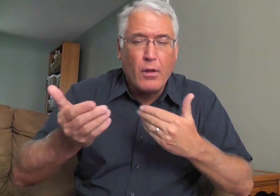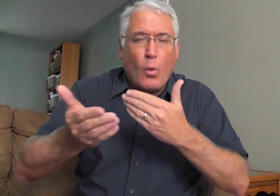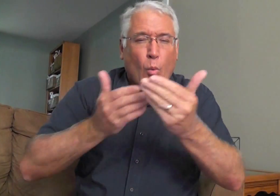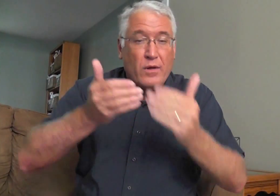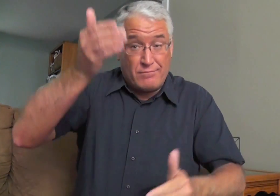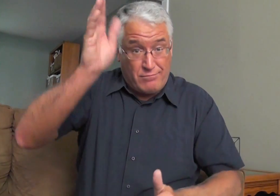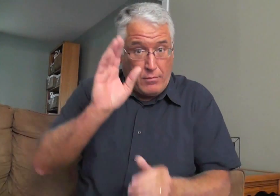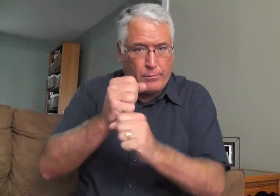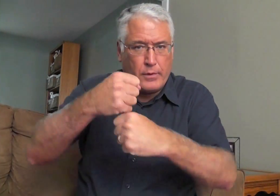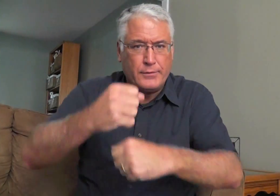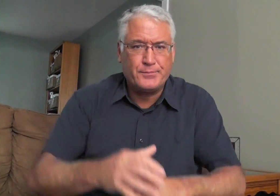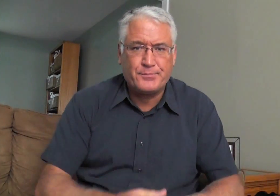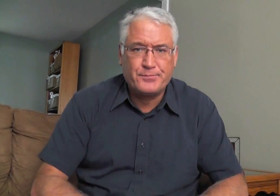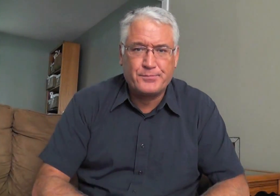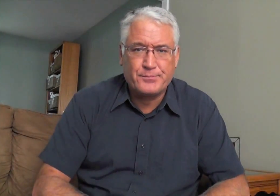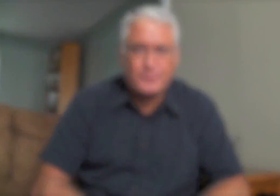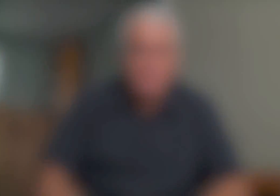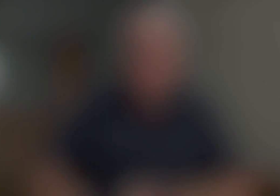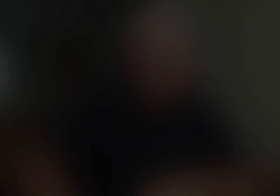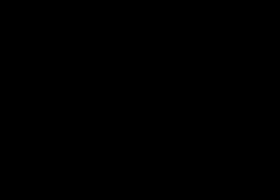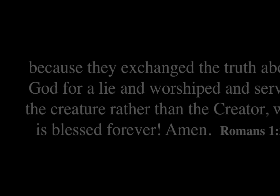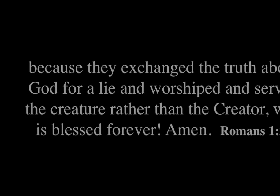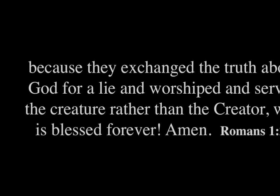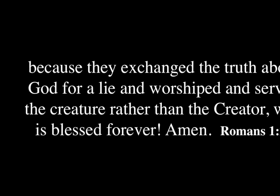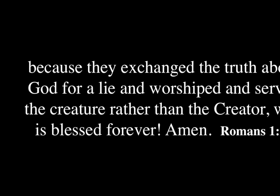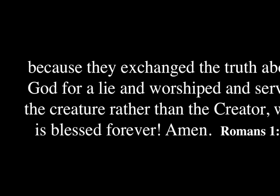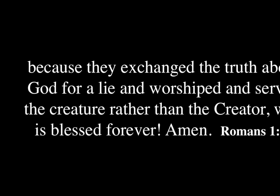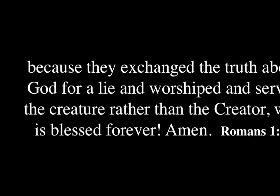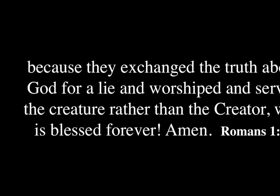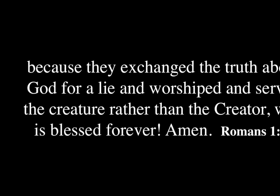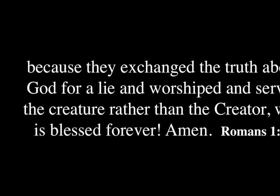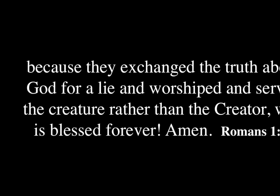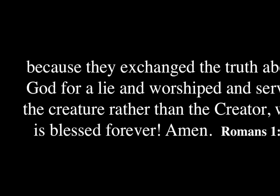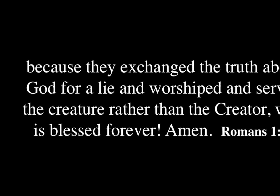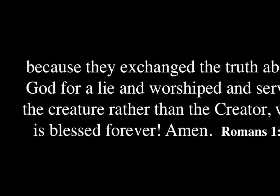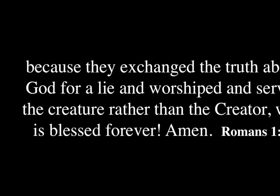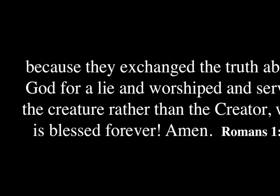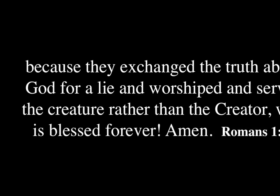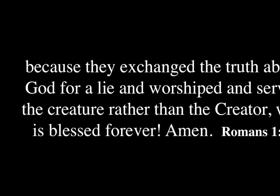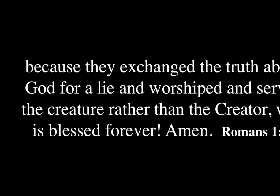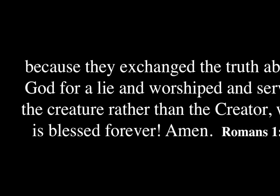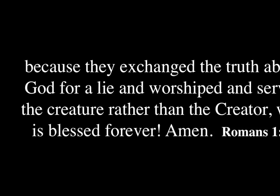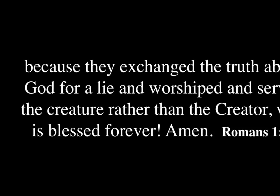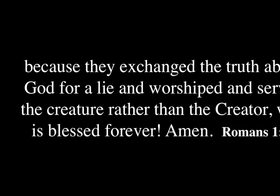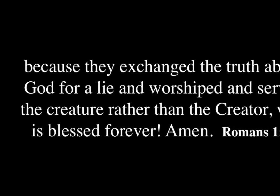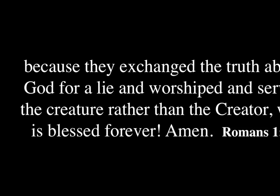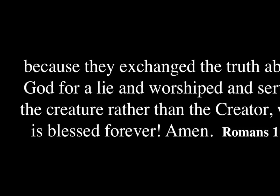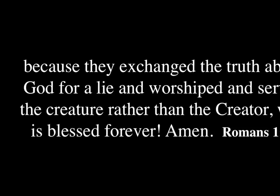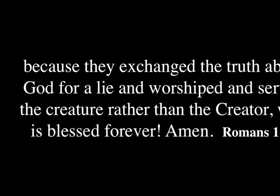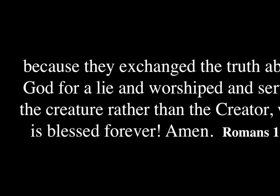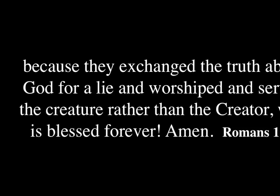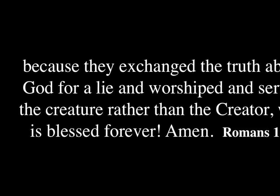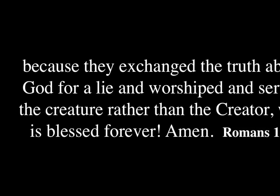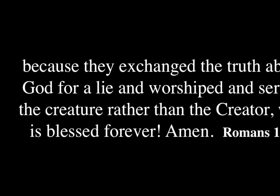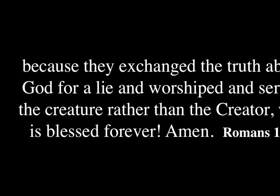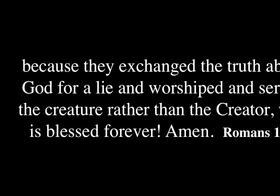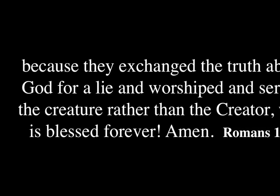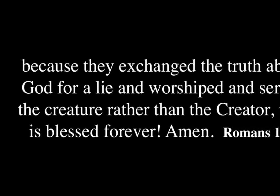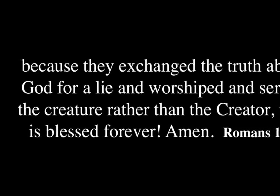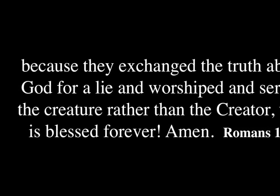things, animals, and other things that God created, because they exchanged the truth about God for a lie and worshiped and served the creature rather